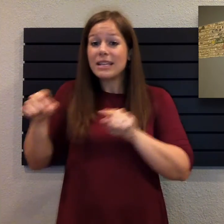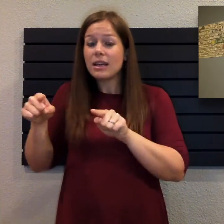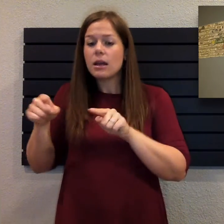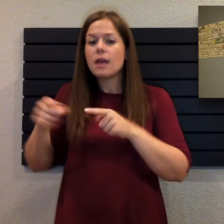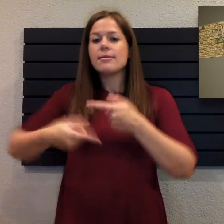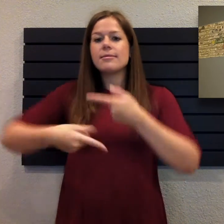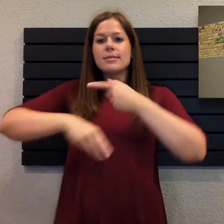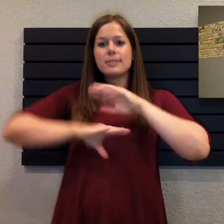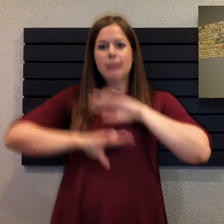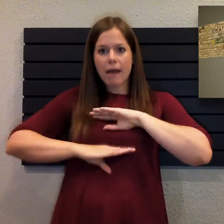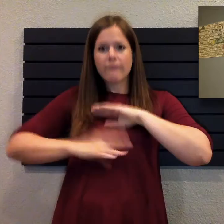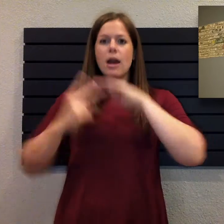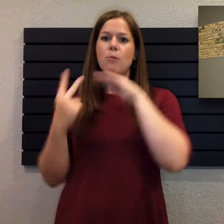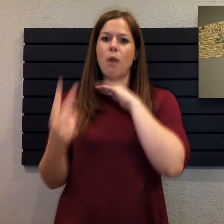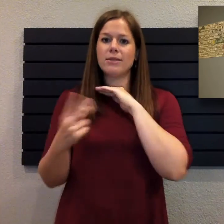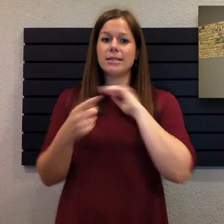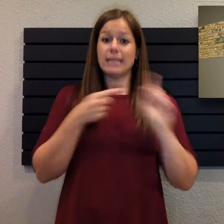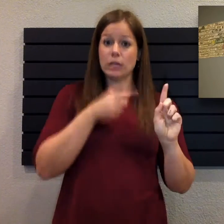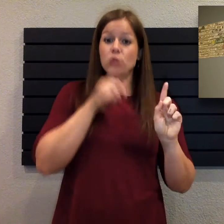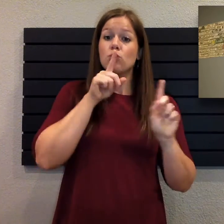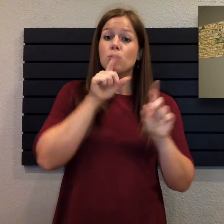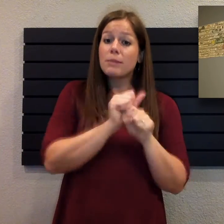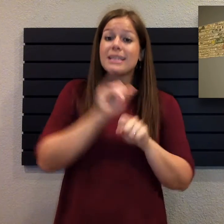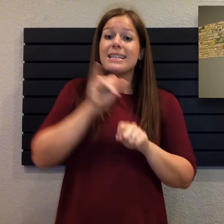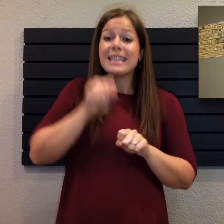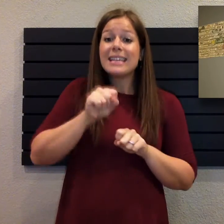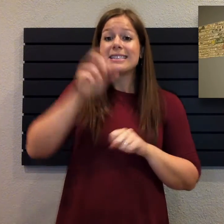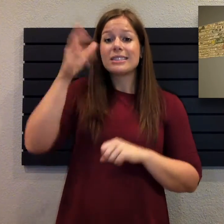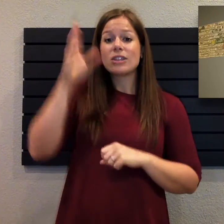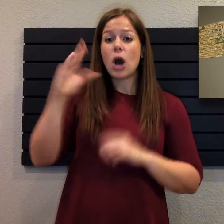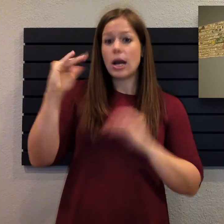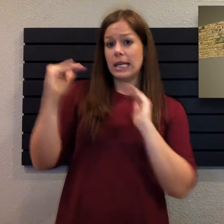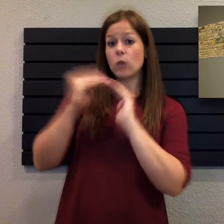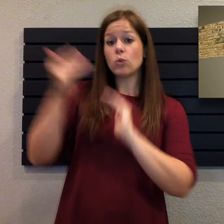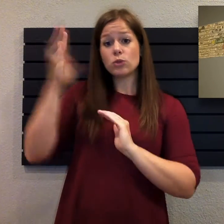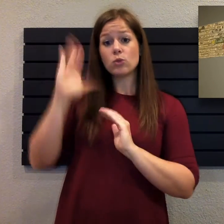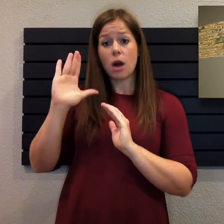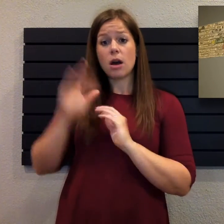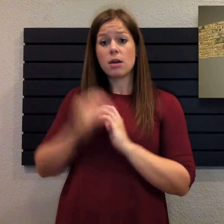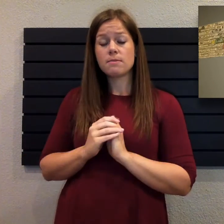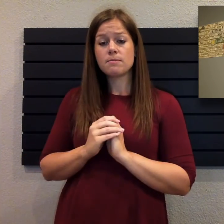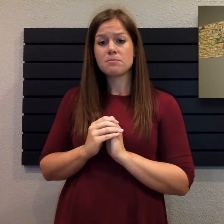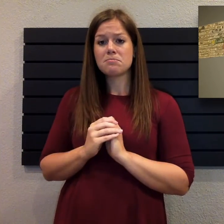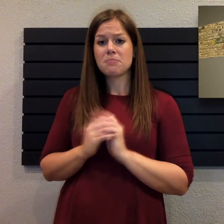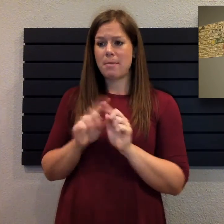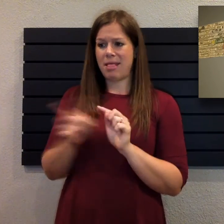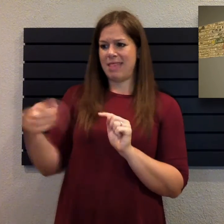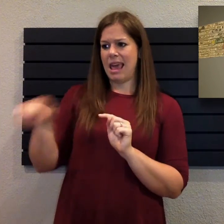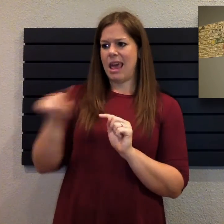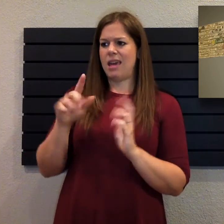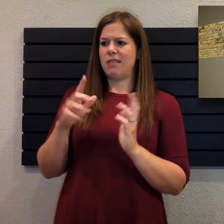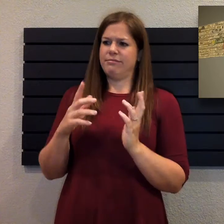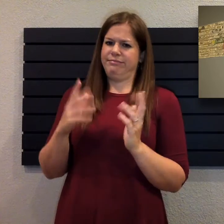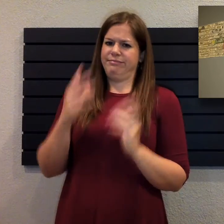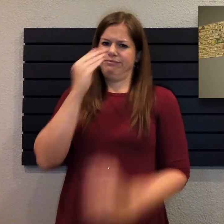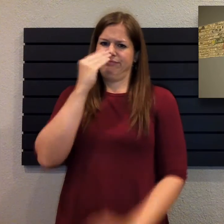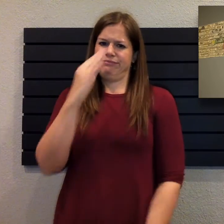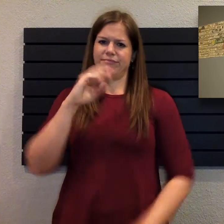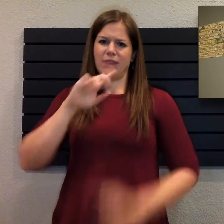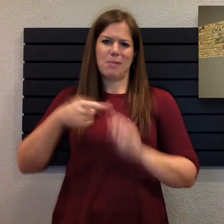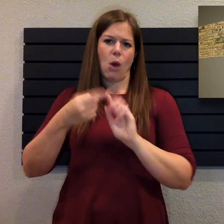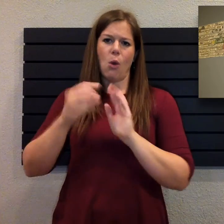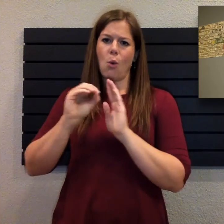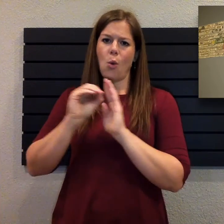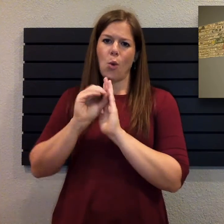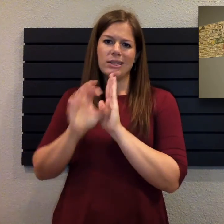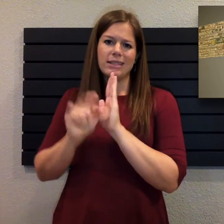fact that the Messiah was, in fact, the Son of God, the servant of Yahweh, equal to God himself. So they weren't concerned